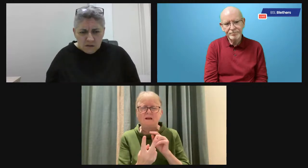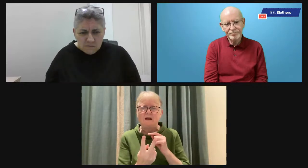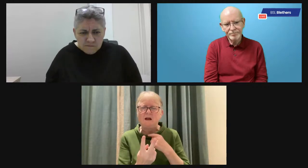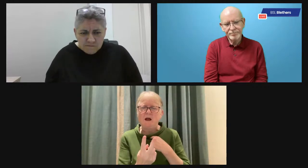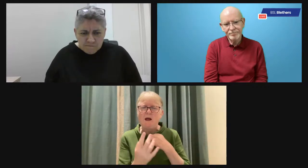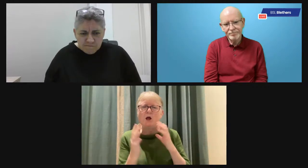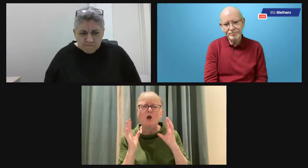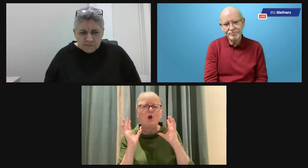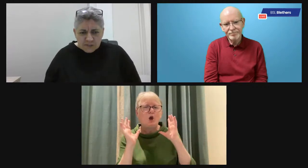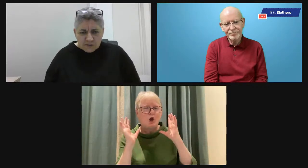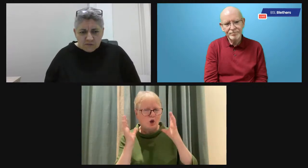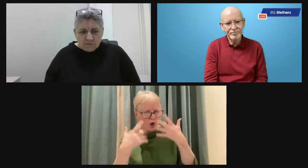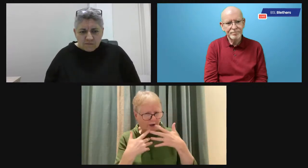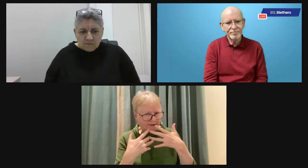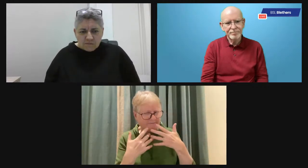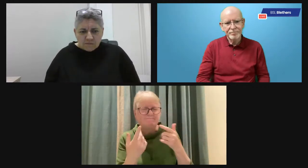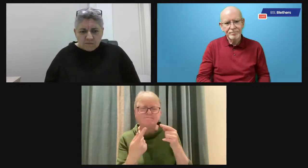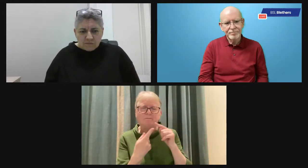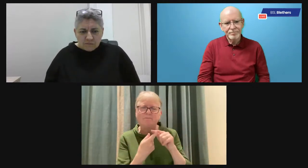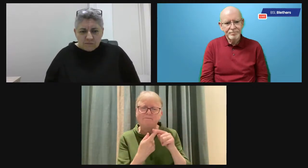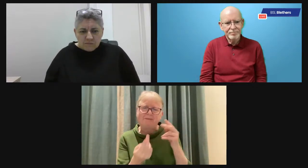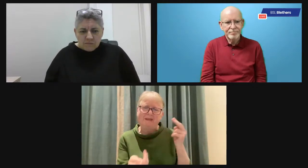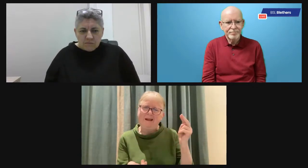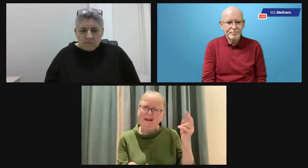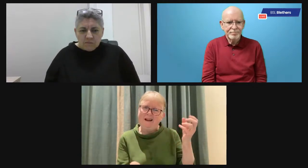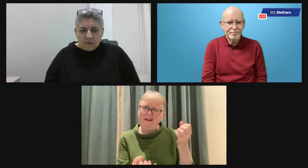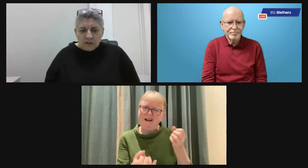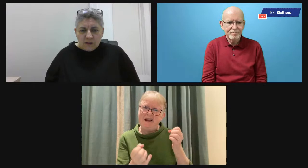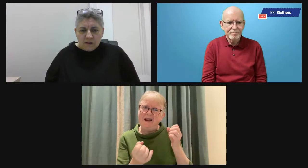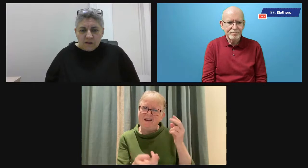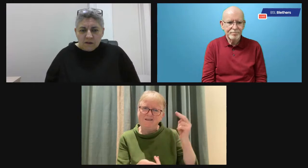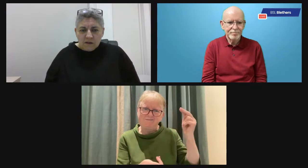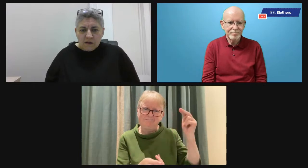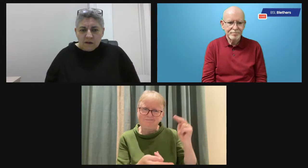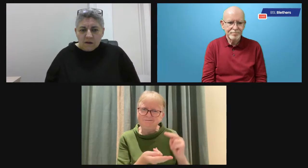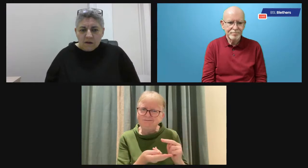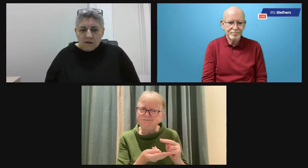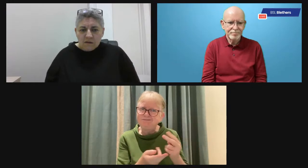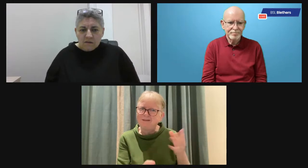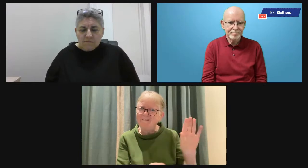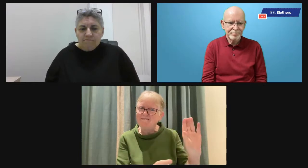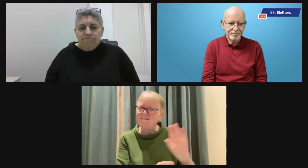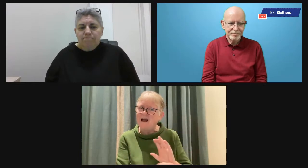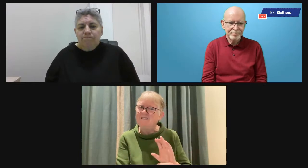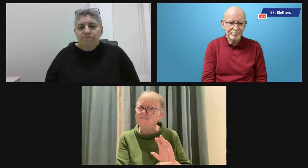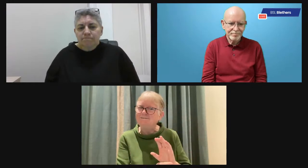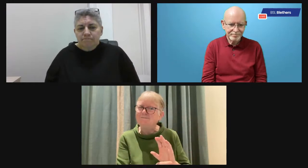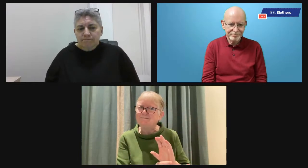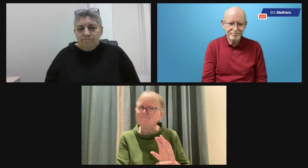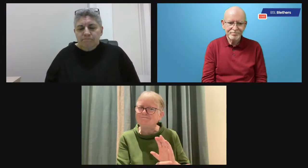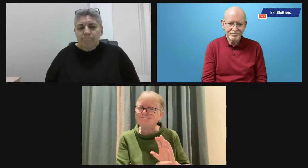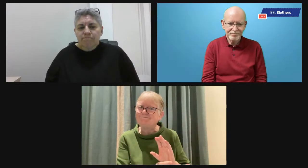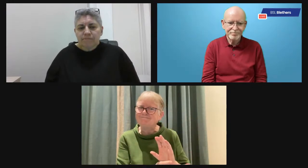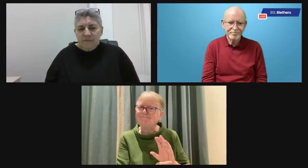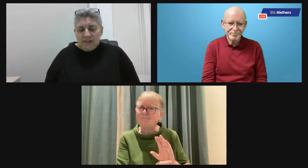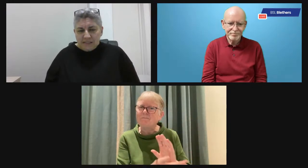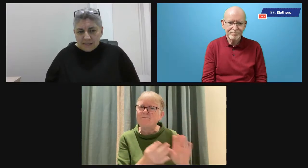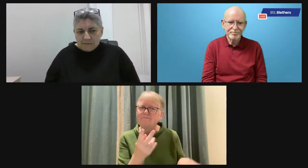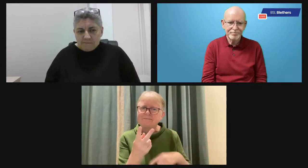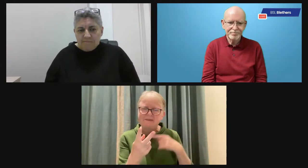about the landscape, the future? Emma? Well, my concerns, I think, are